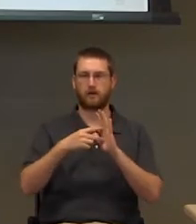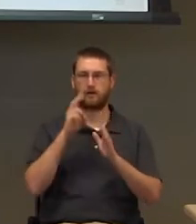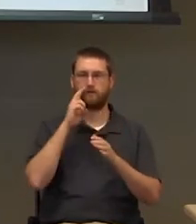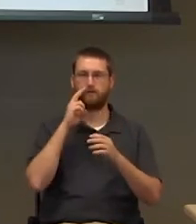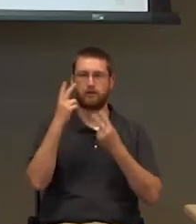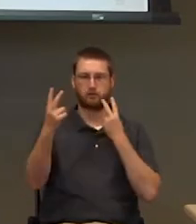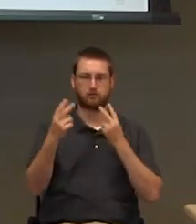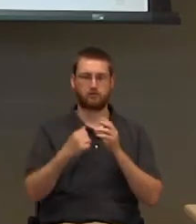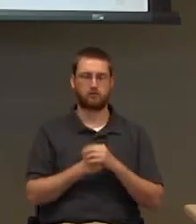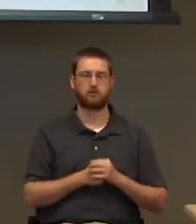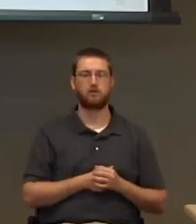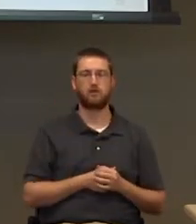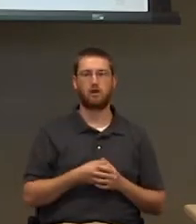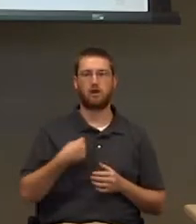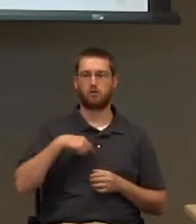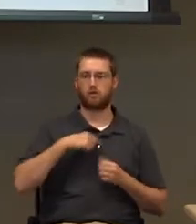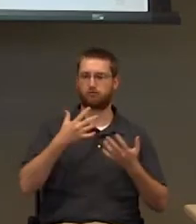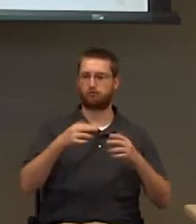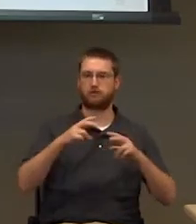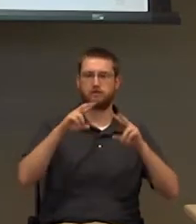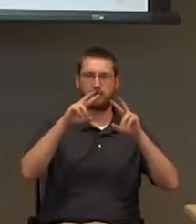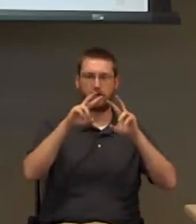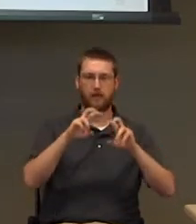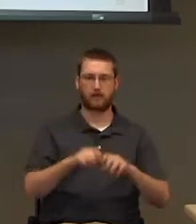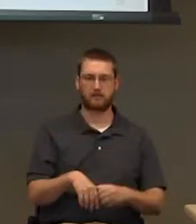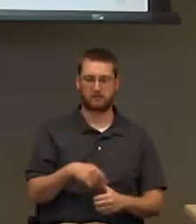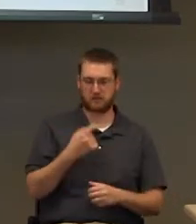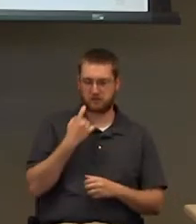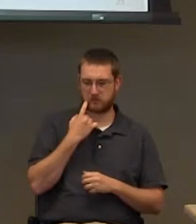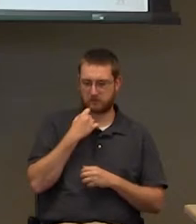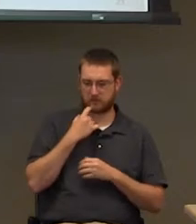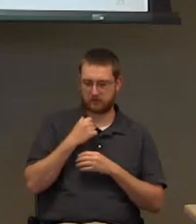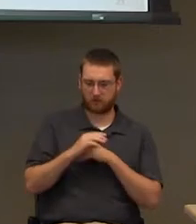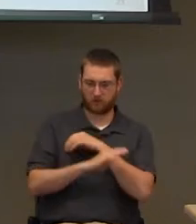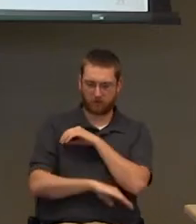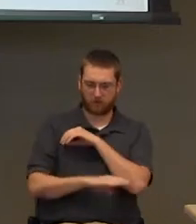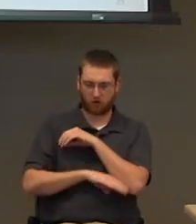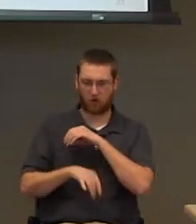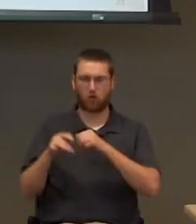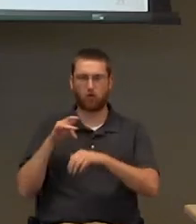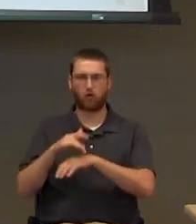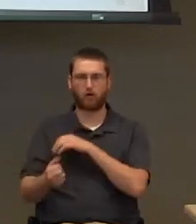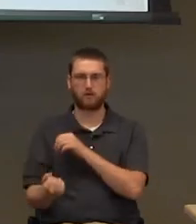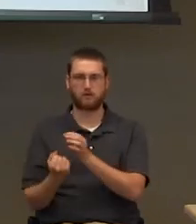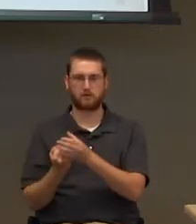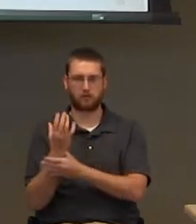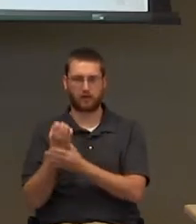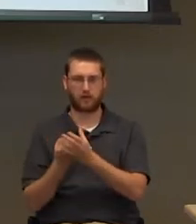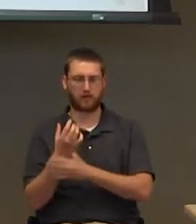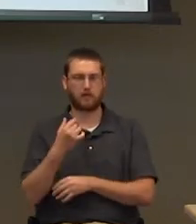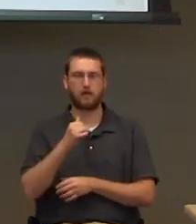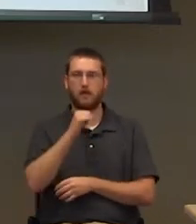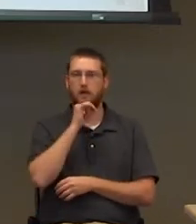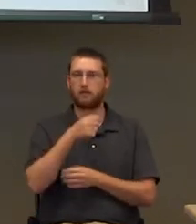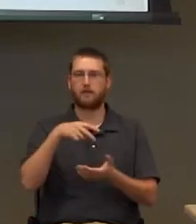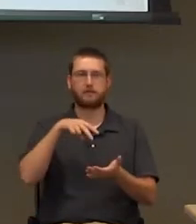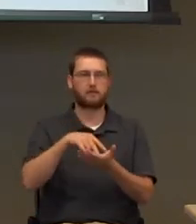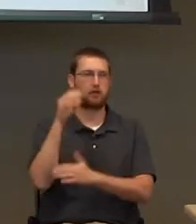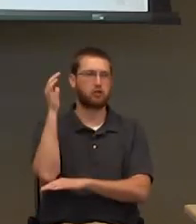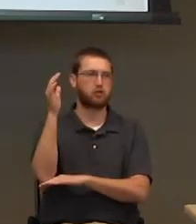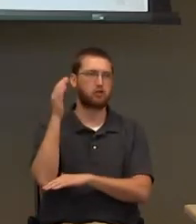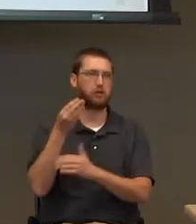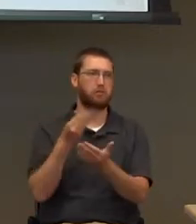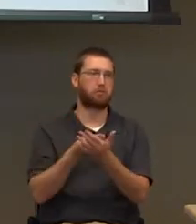important. We did an analysis as of late 2016, early 2017. I am not standing up here giving you a